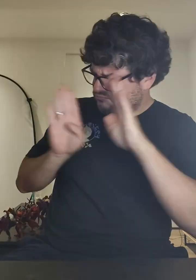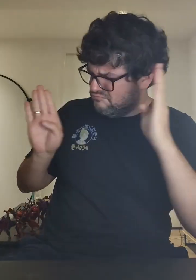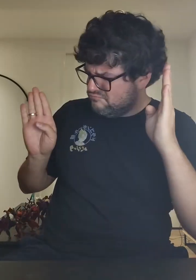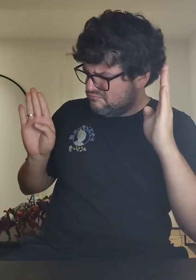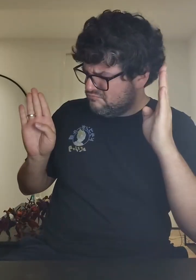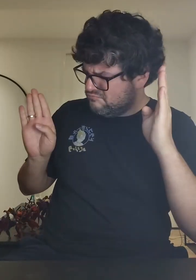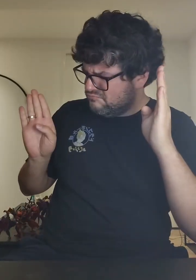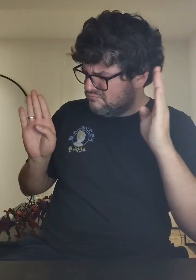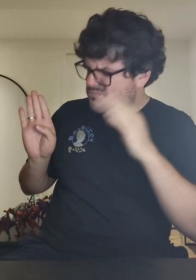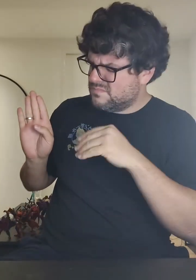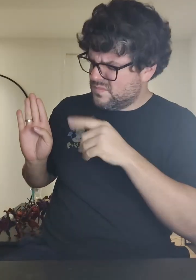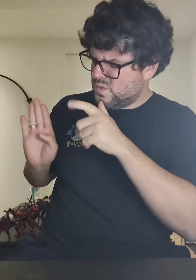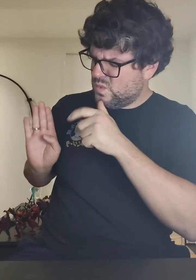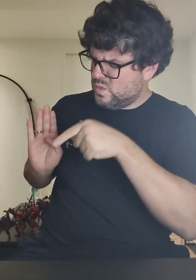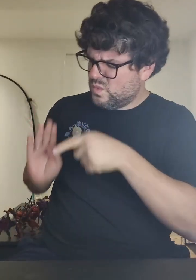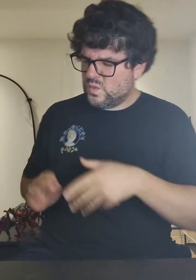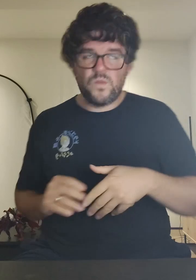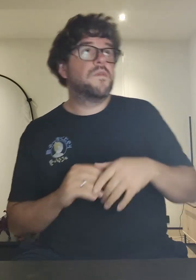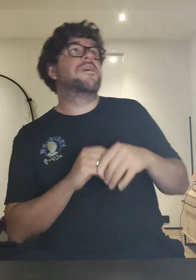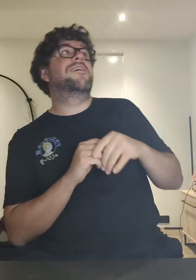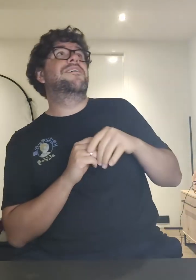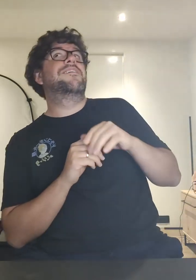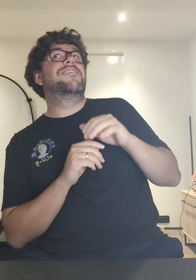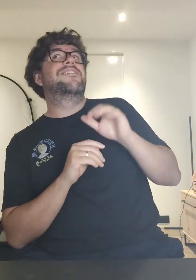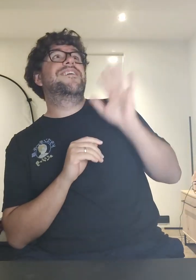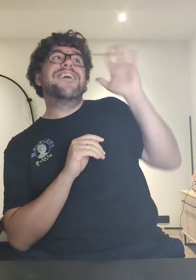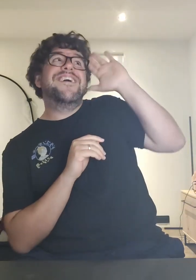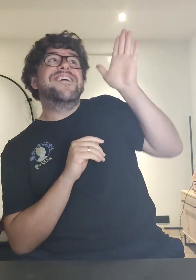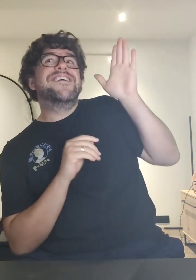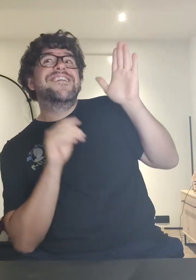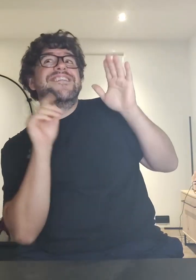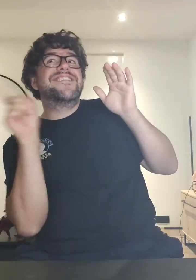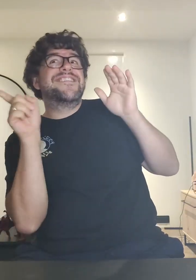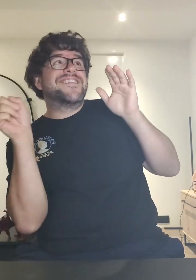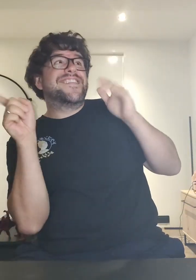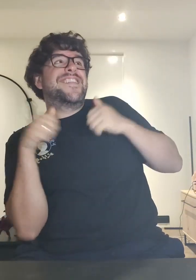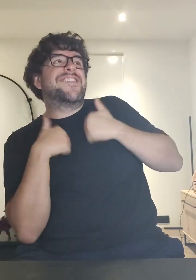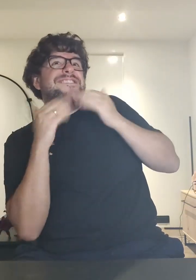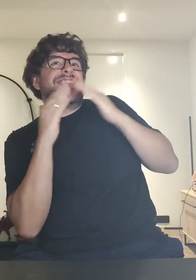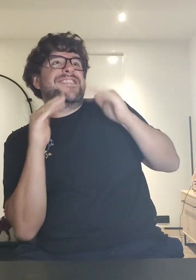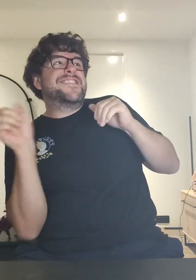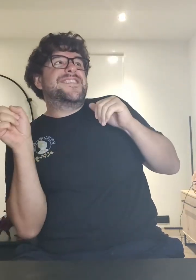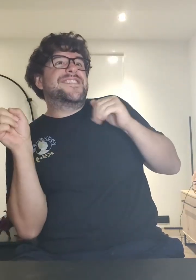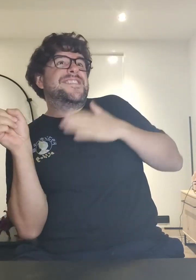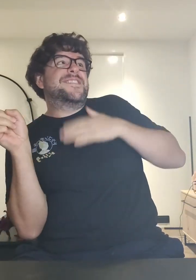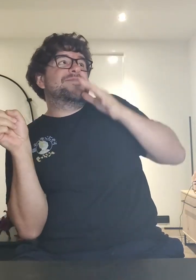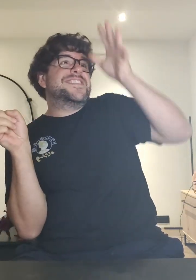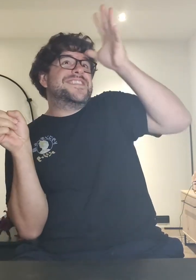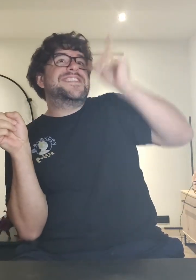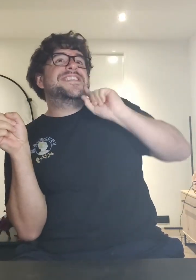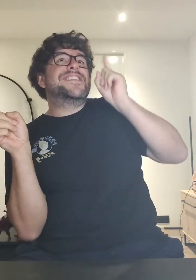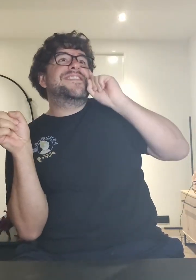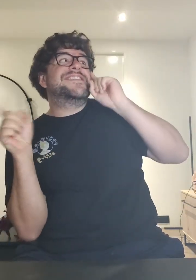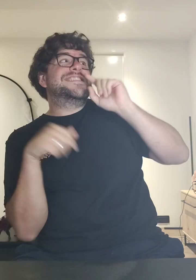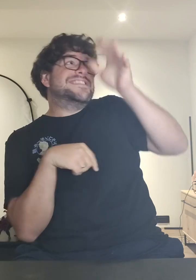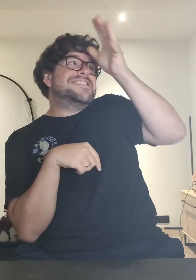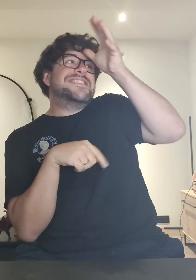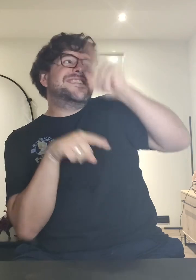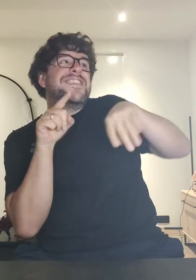will open after the kid knocks, and then the neighbor says, "Hello, who are you?" "Hi, my parents are deaf.